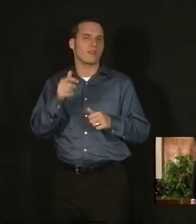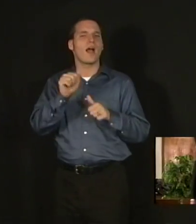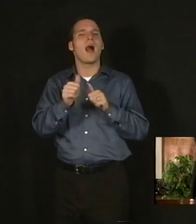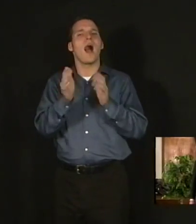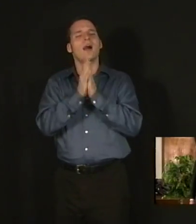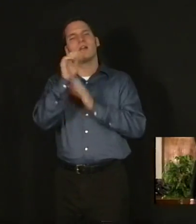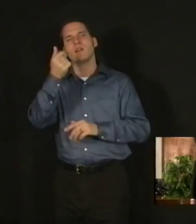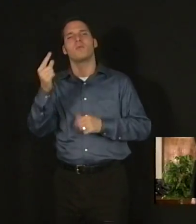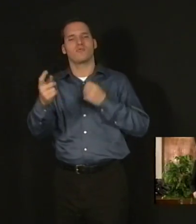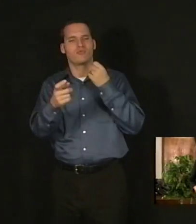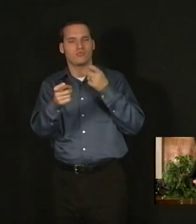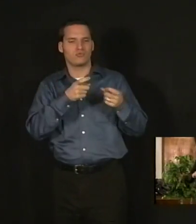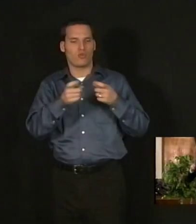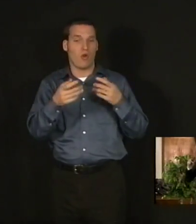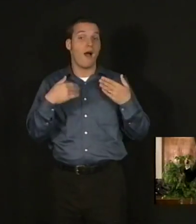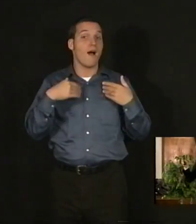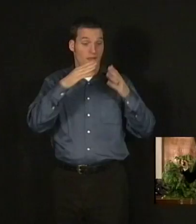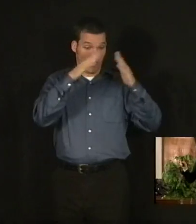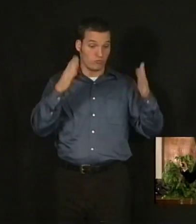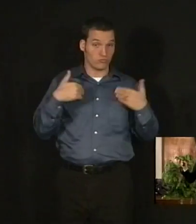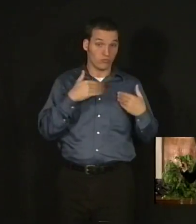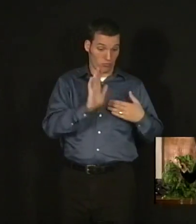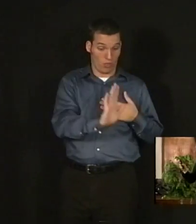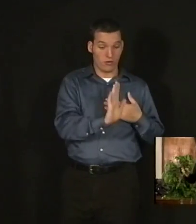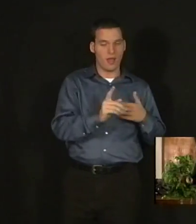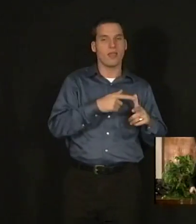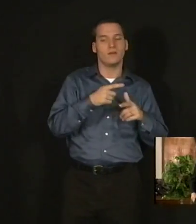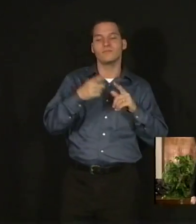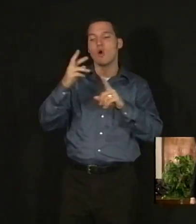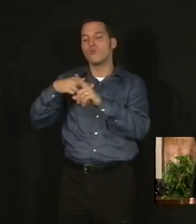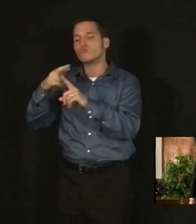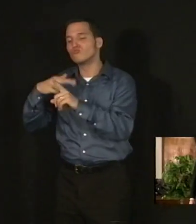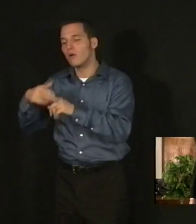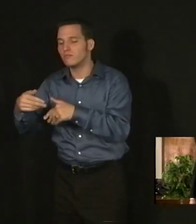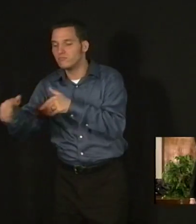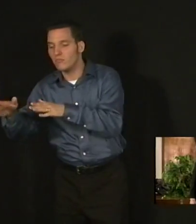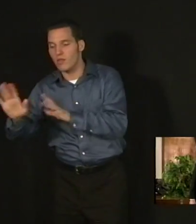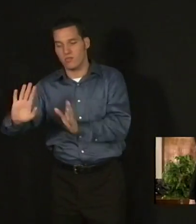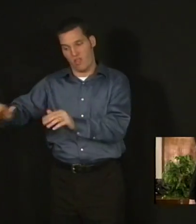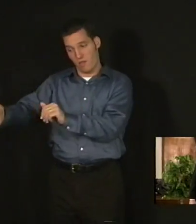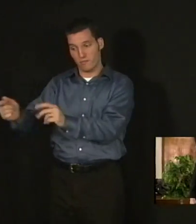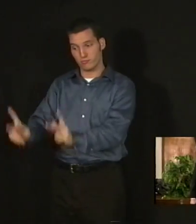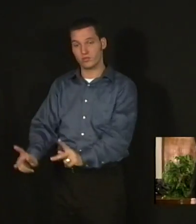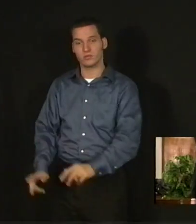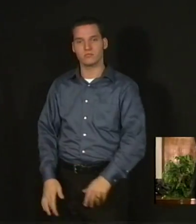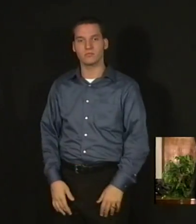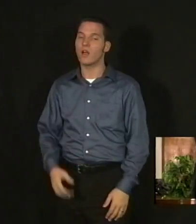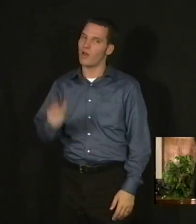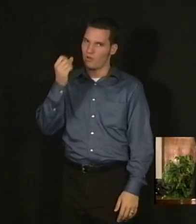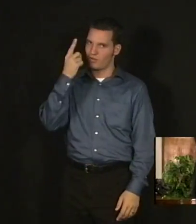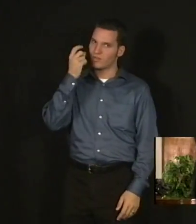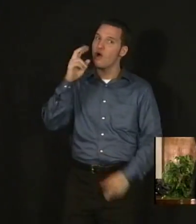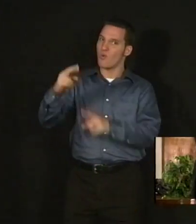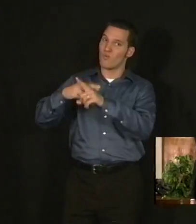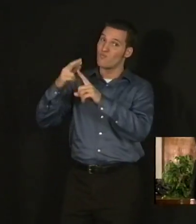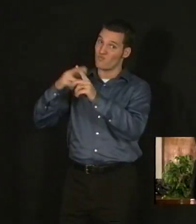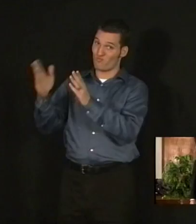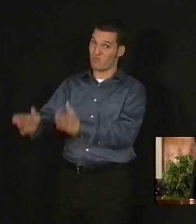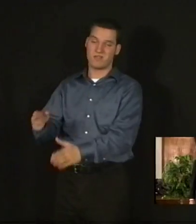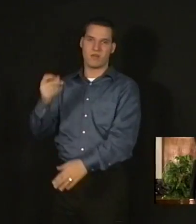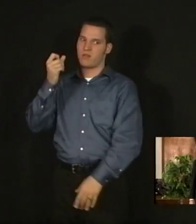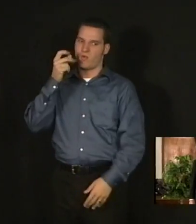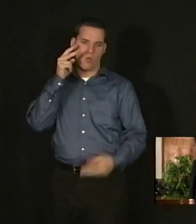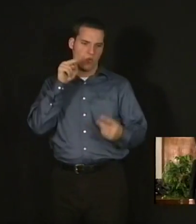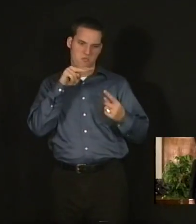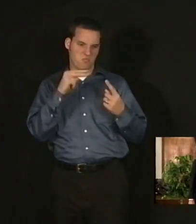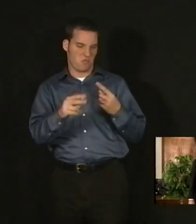Ask anybody that's ever owned a house and rented it out to somebody else. They will understand. Renters don't look at property